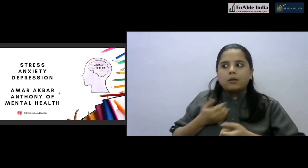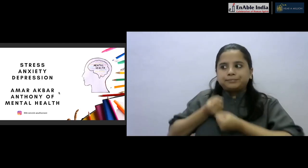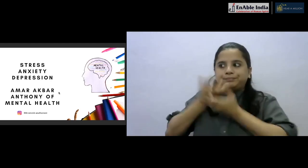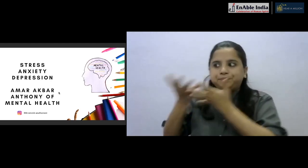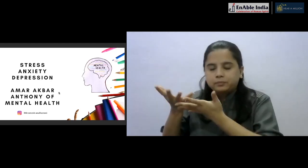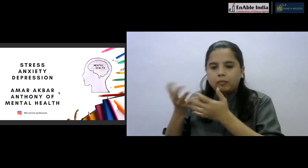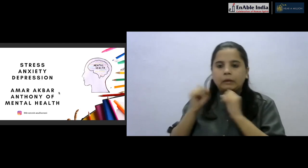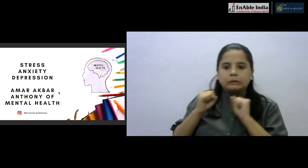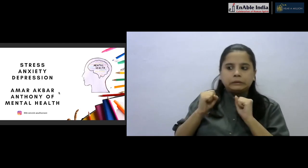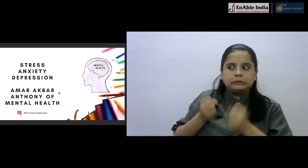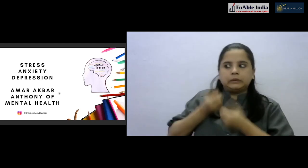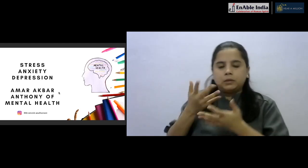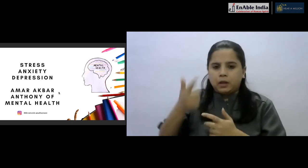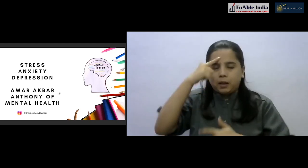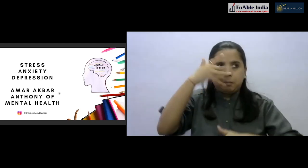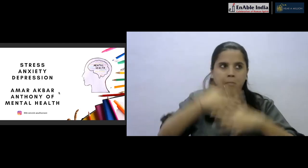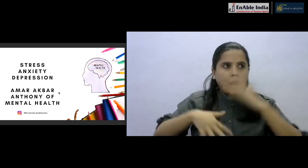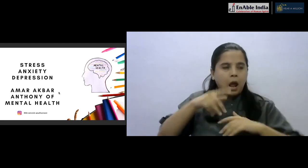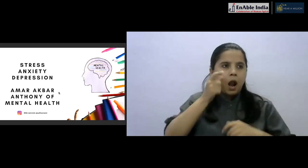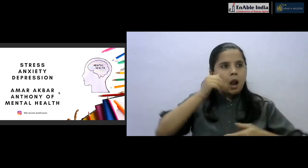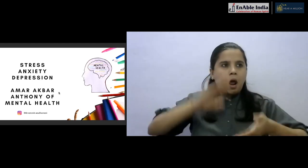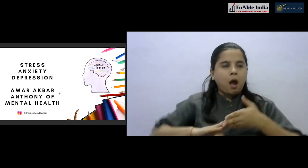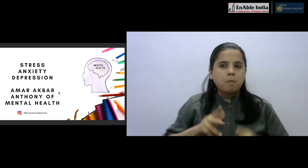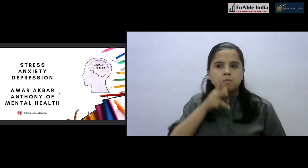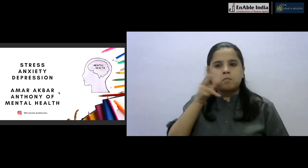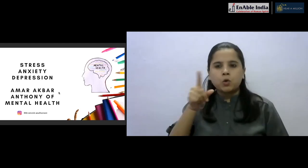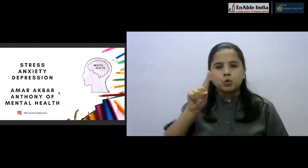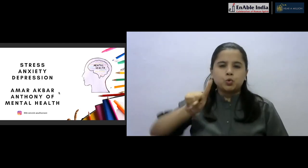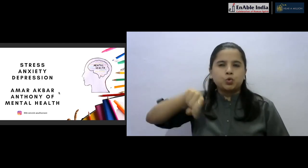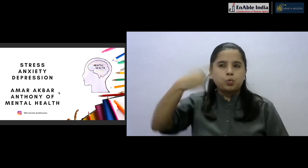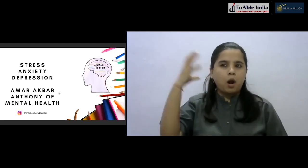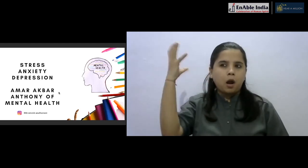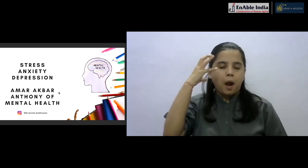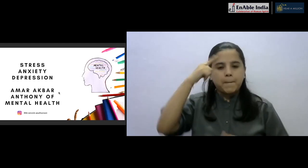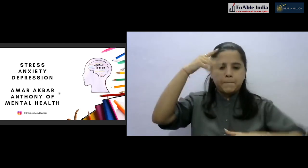and you have planned that you will tell your husband that thing tomorrow afternoon.